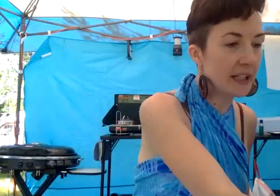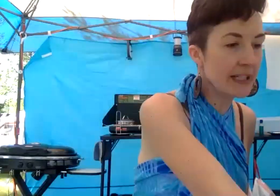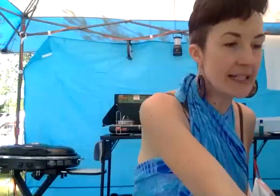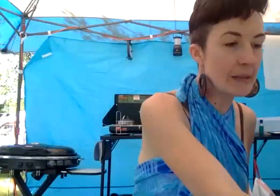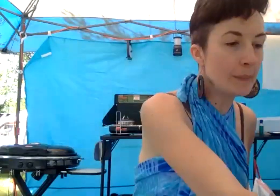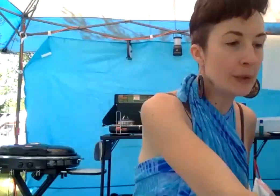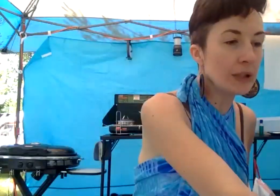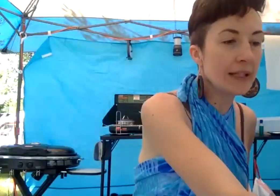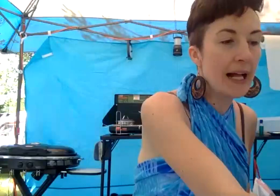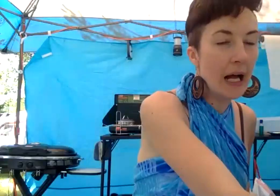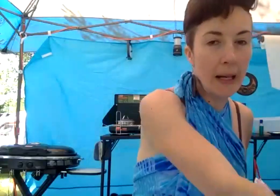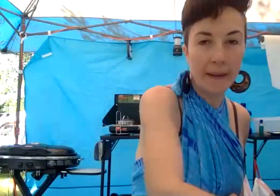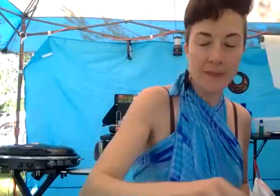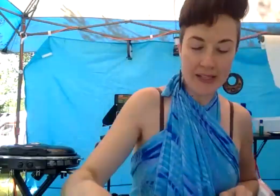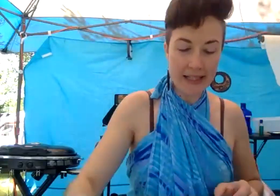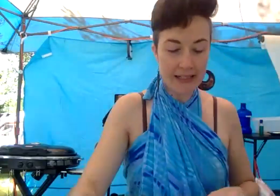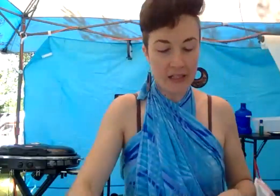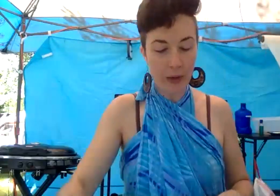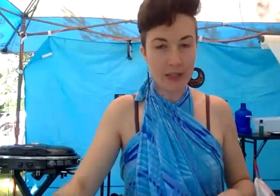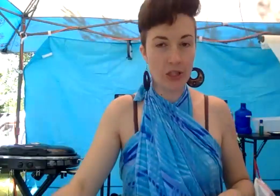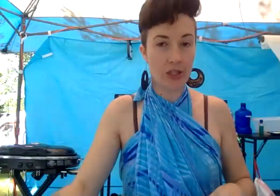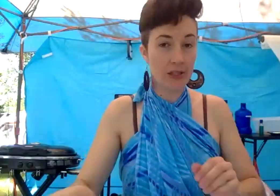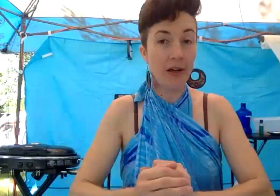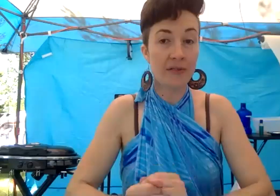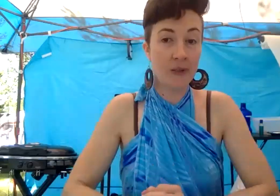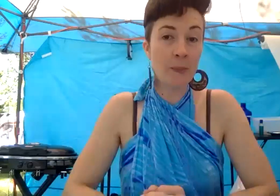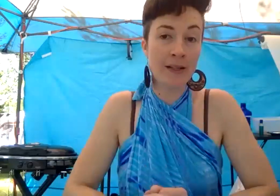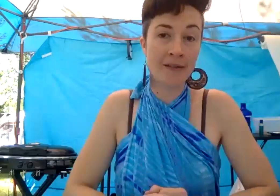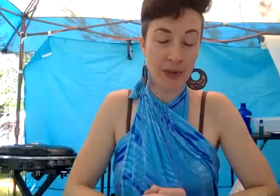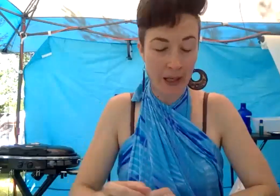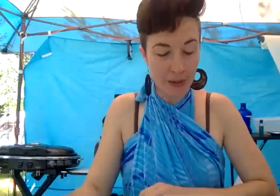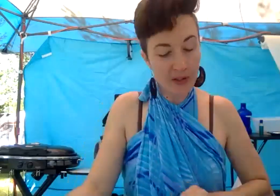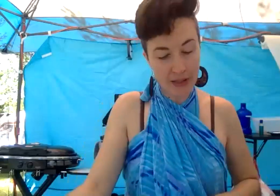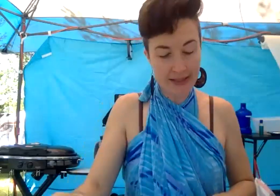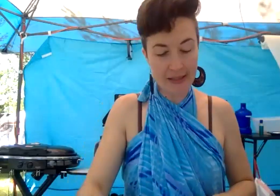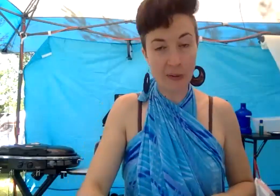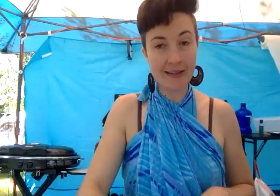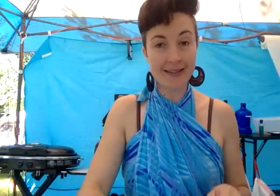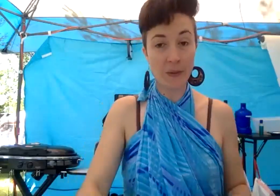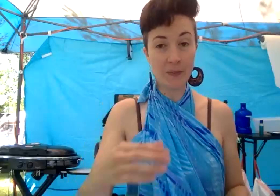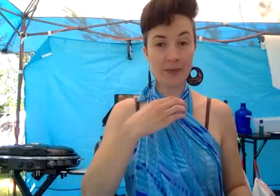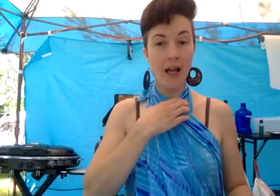very simple sing-song repetition of some basic vocabulary words to start with. So,